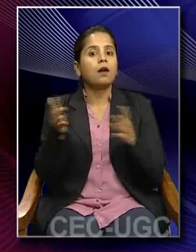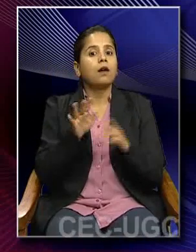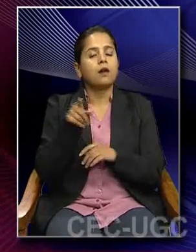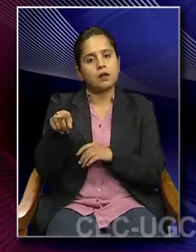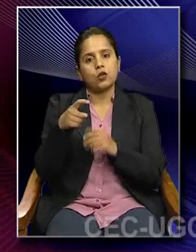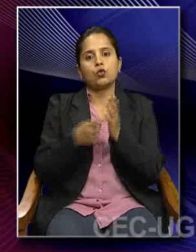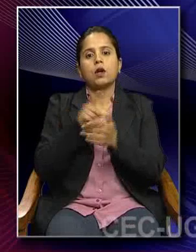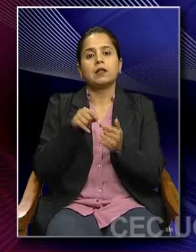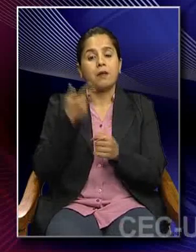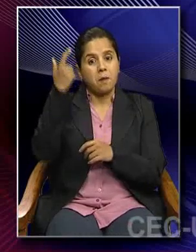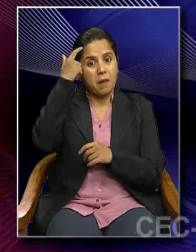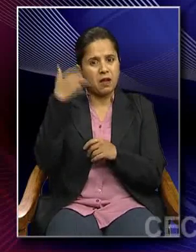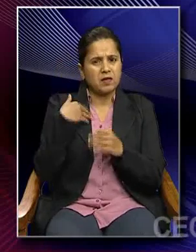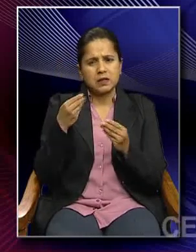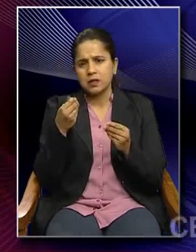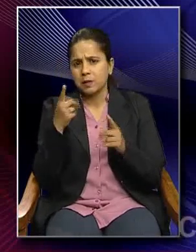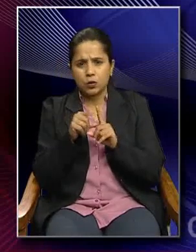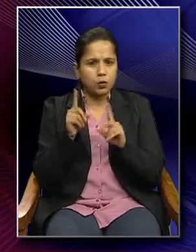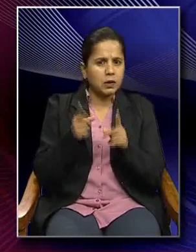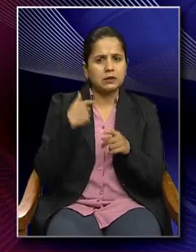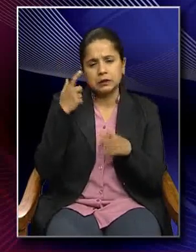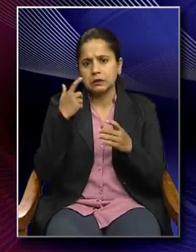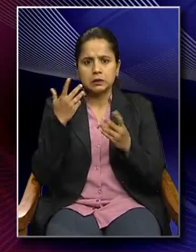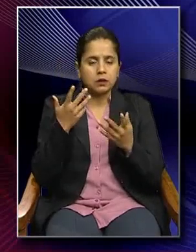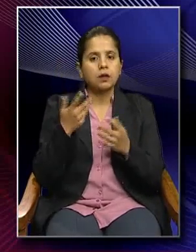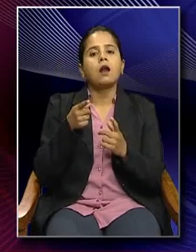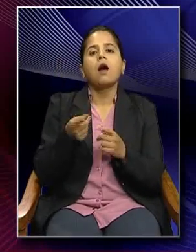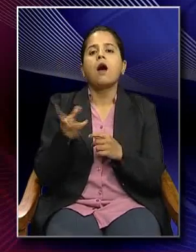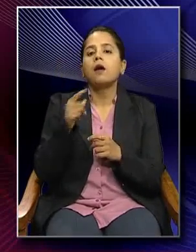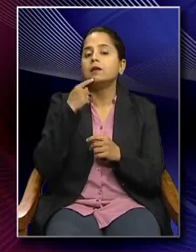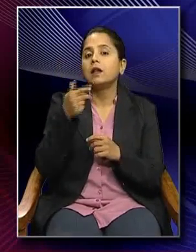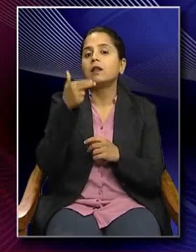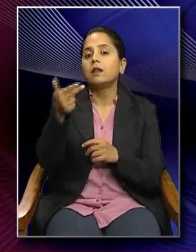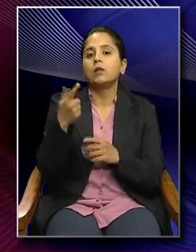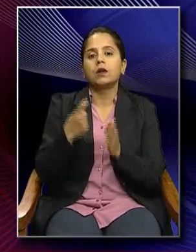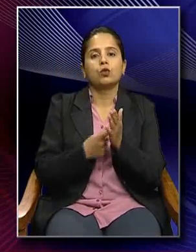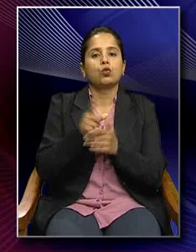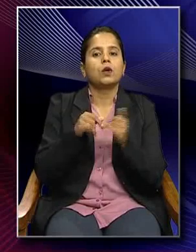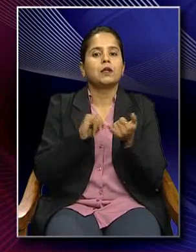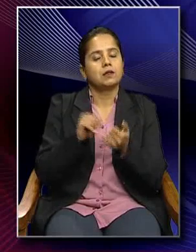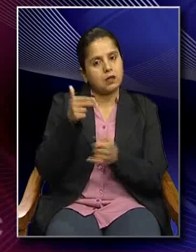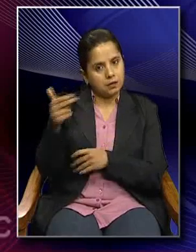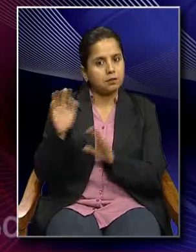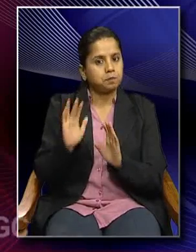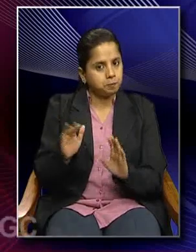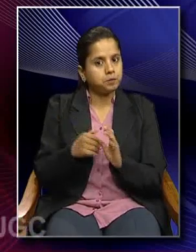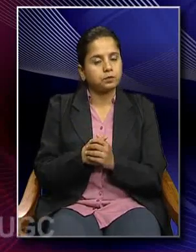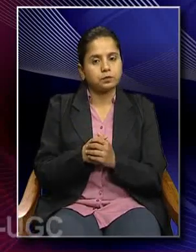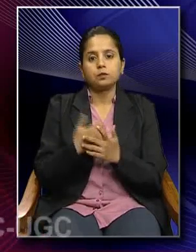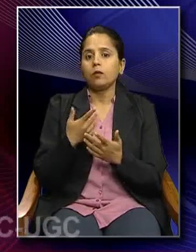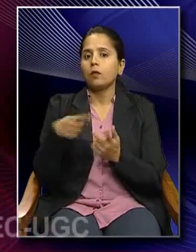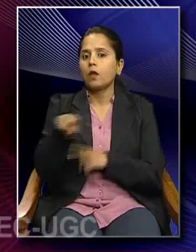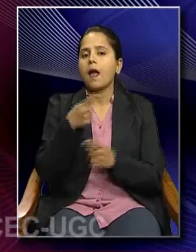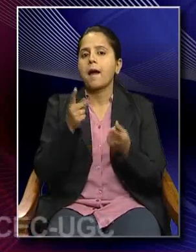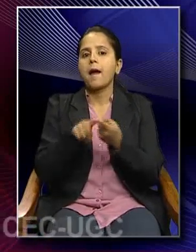if the mind is becoming restless, then again it is because of Rajas, which is making these